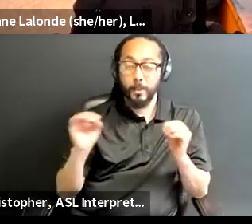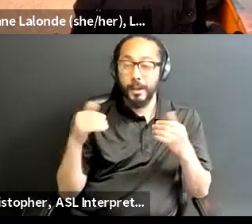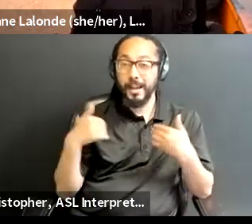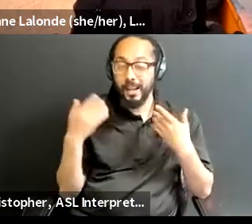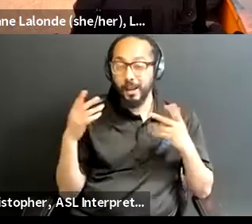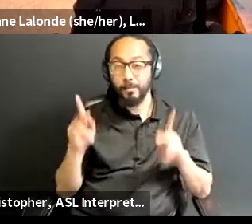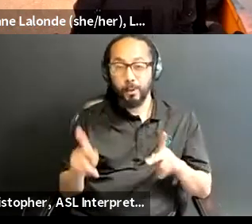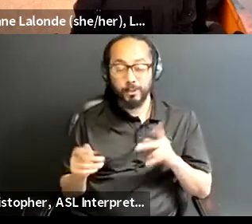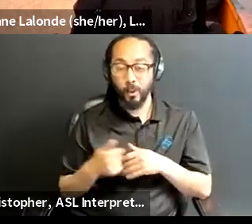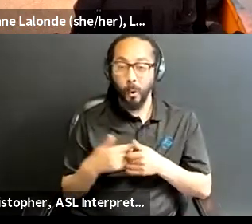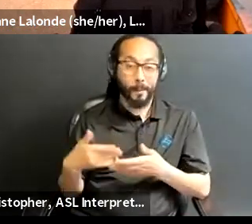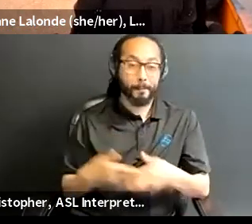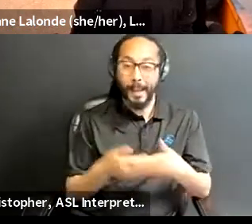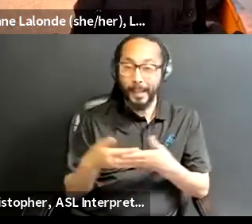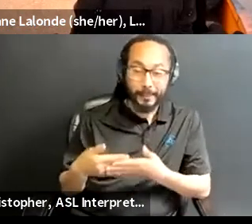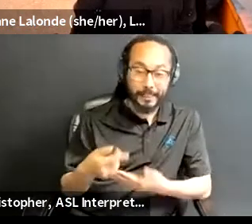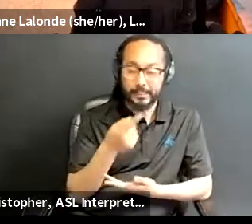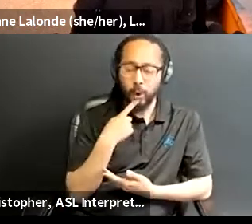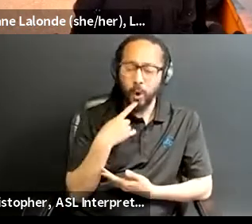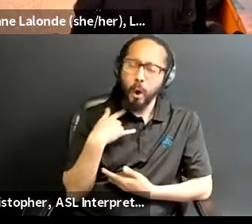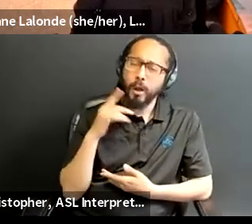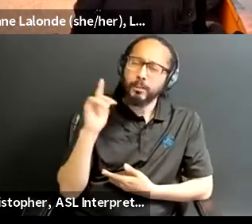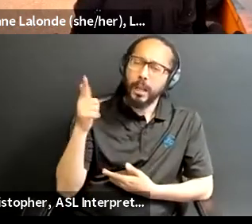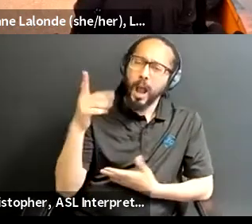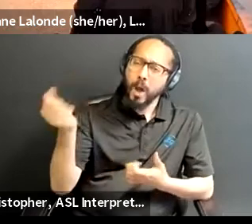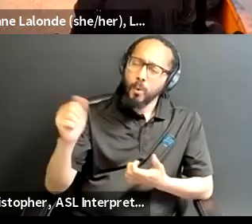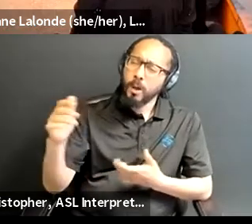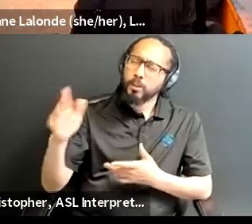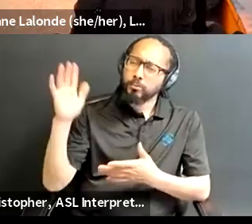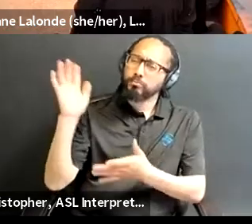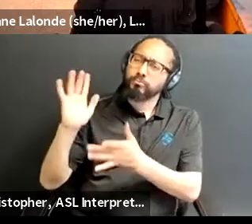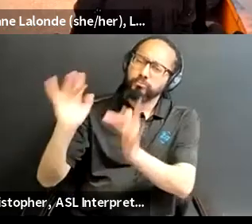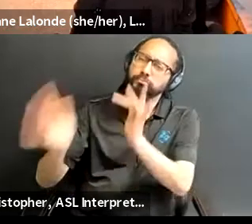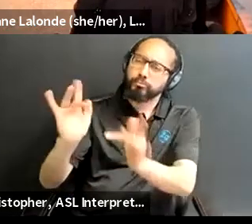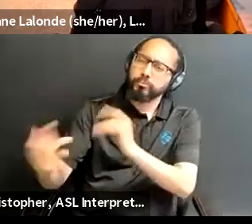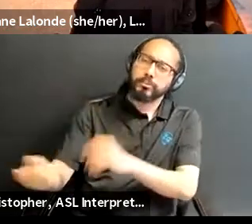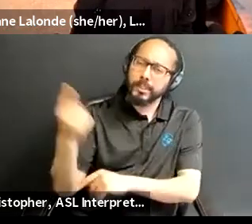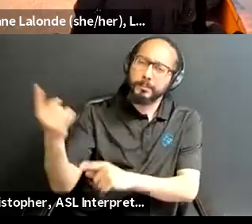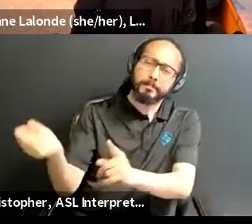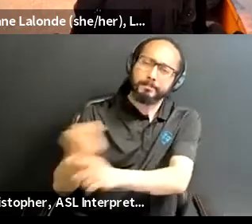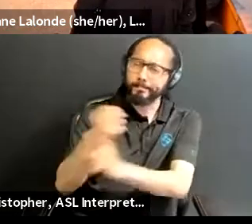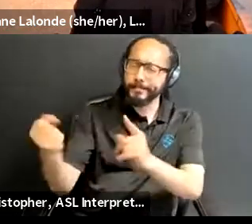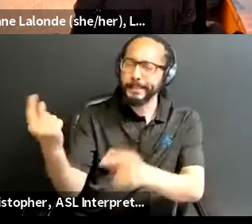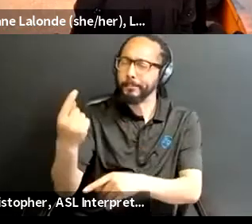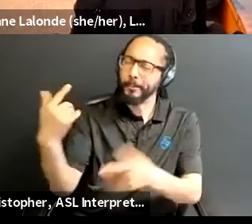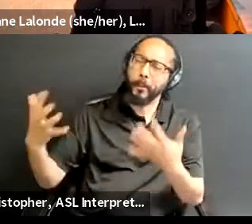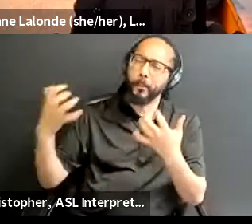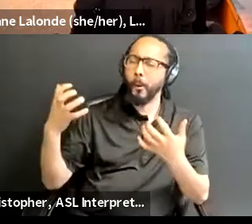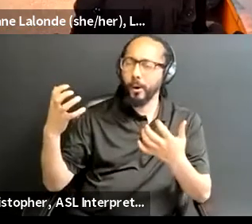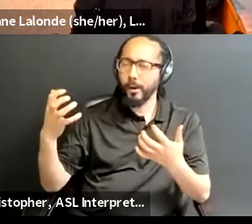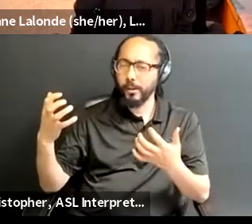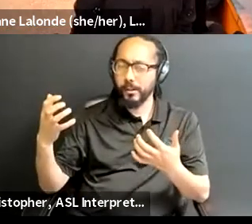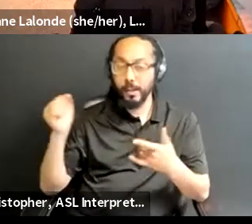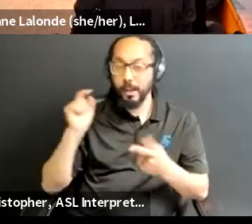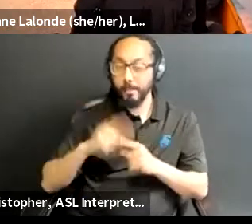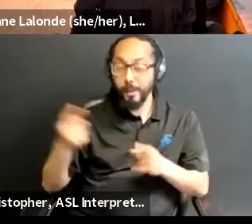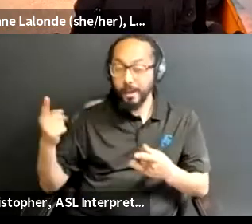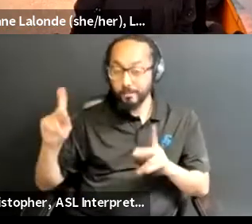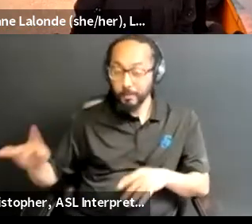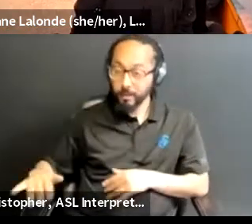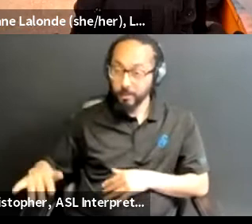partner, or I want to grow up and sexually assault somebody. That, you know, they're not in a place they want to be. So going